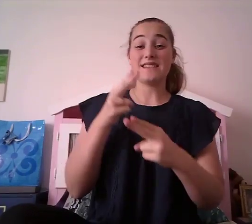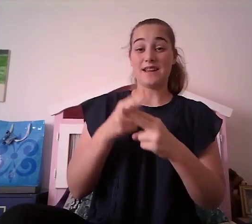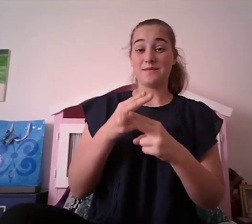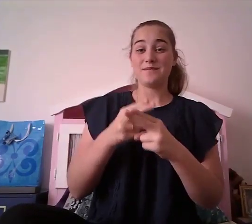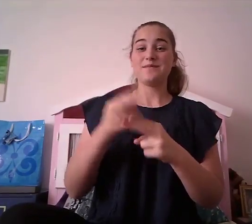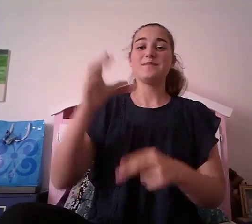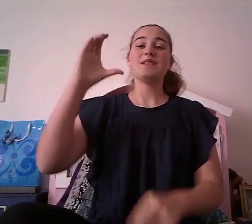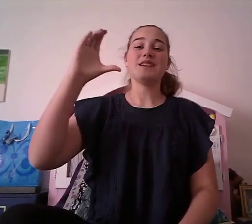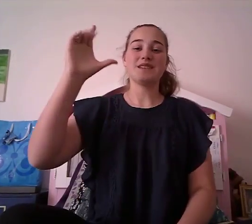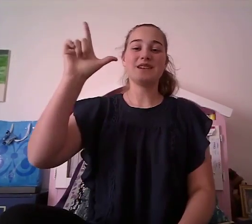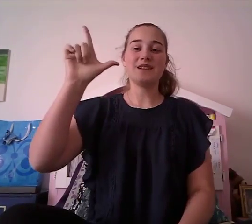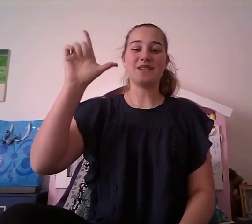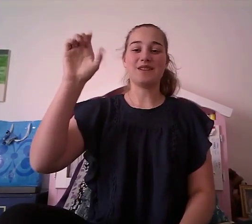name is Clark.